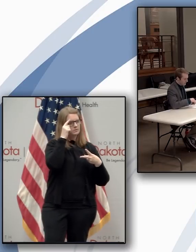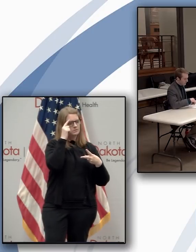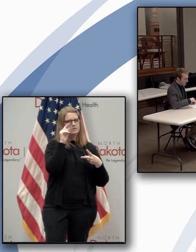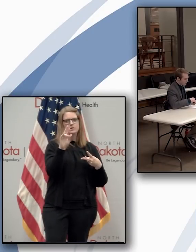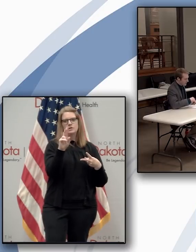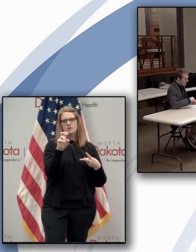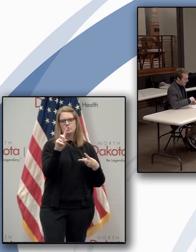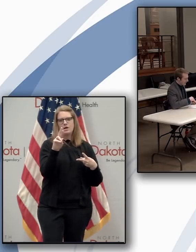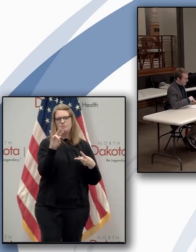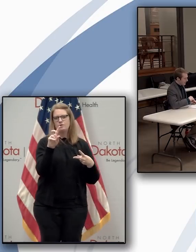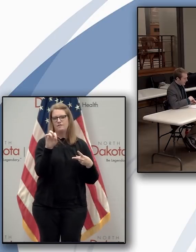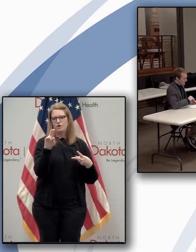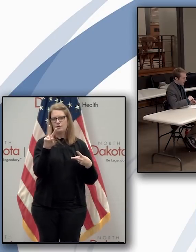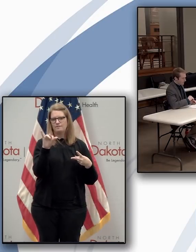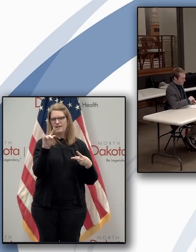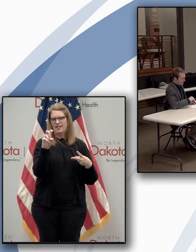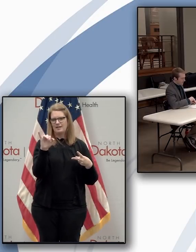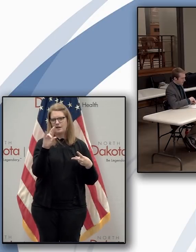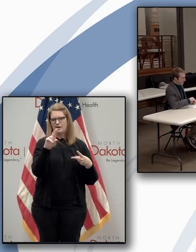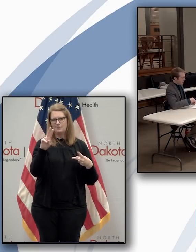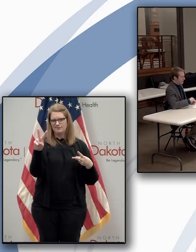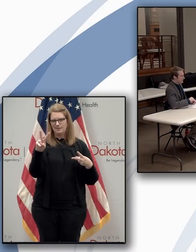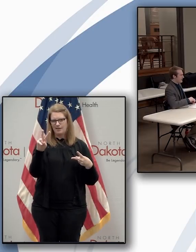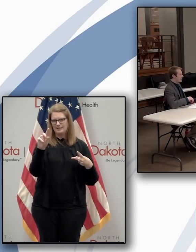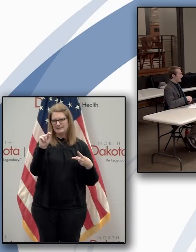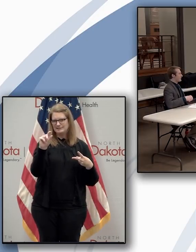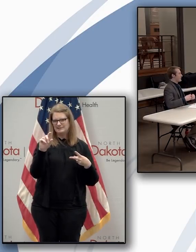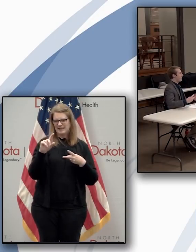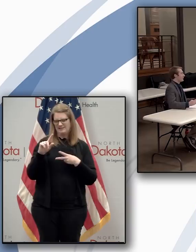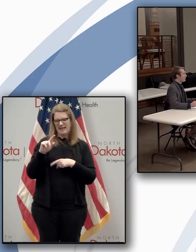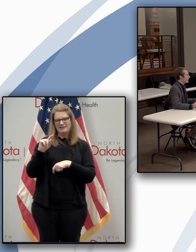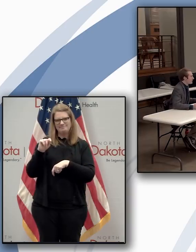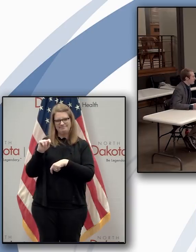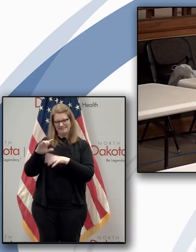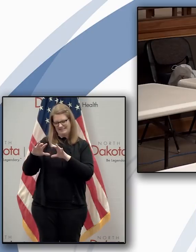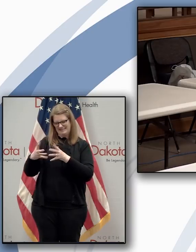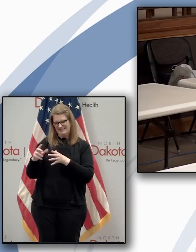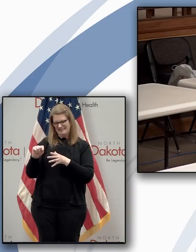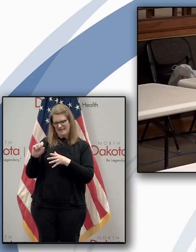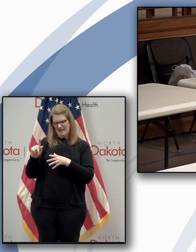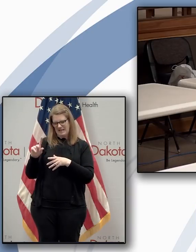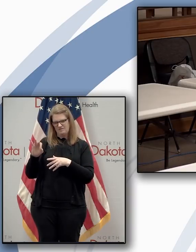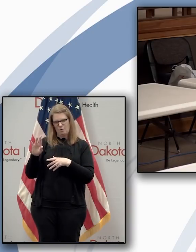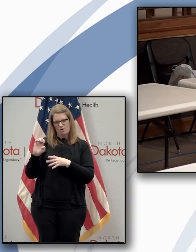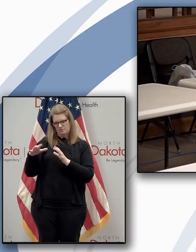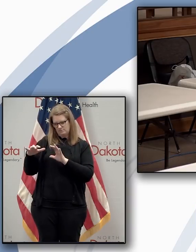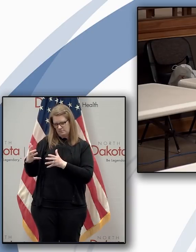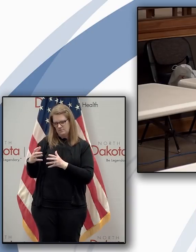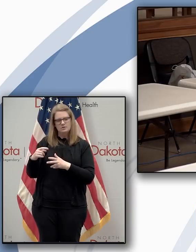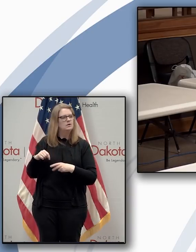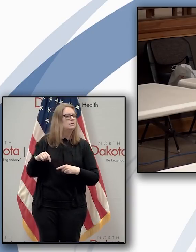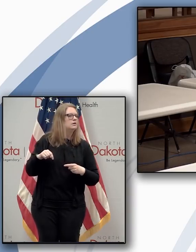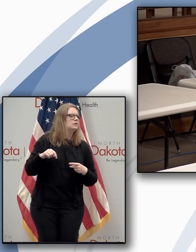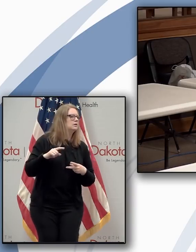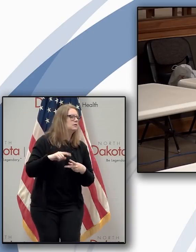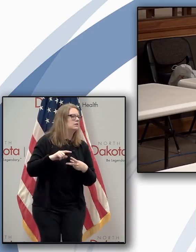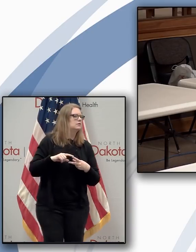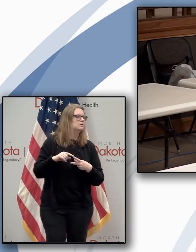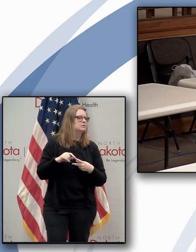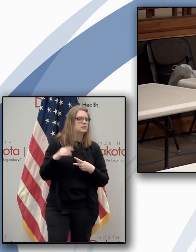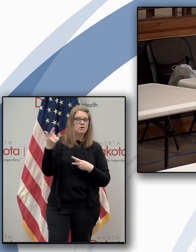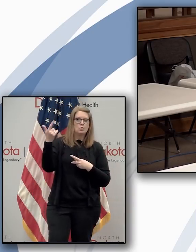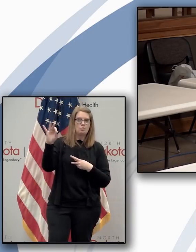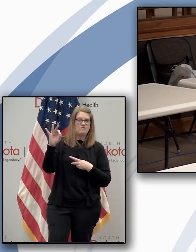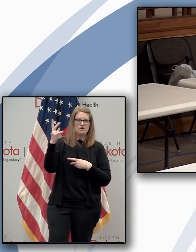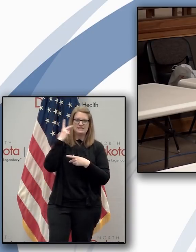Task Force. I guess the first part of the question is, obviously there are other parts of the state that could call for something like this. Grand Forks has already seen